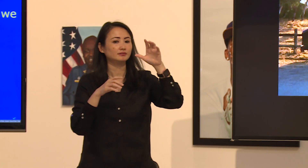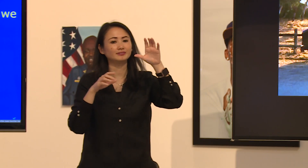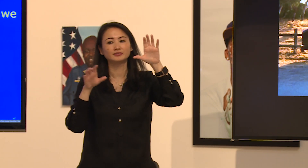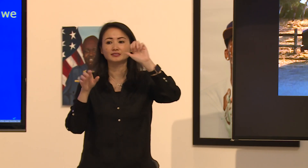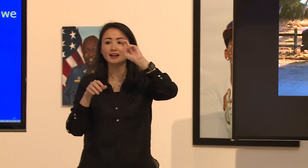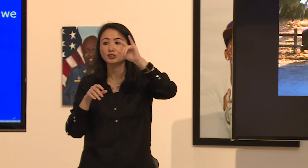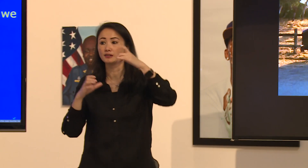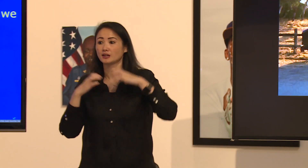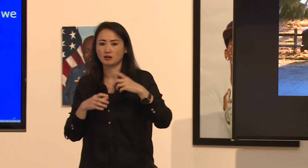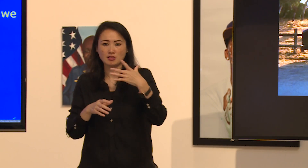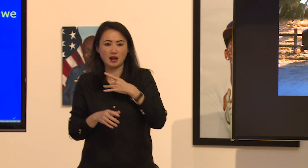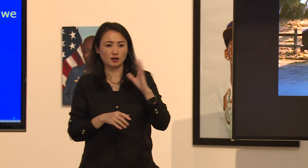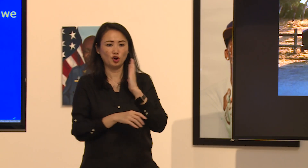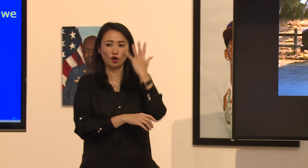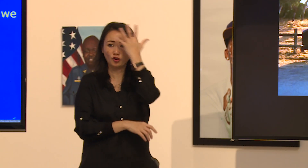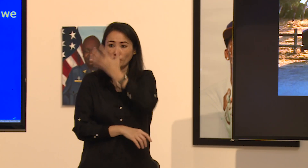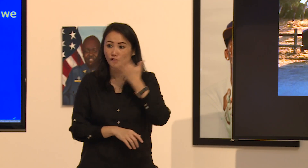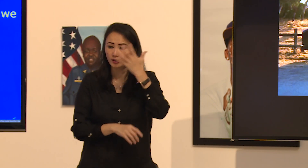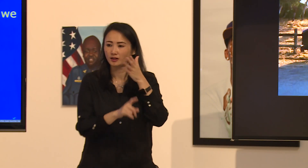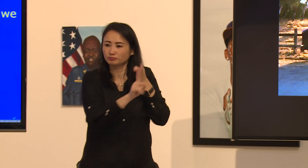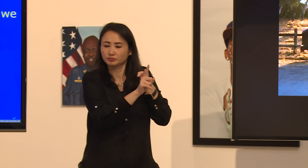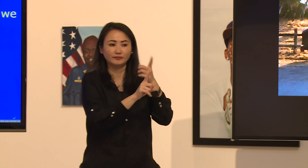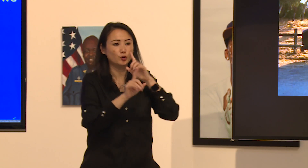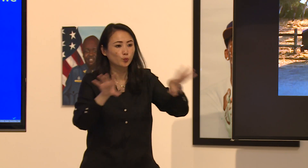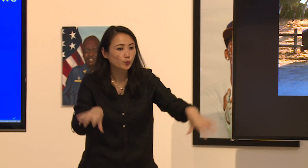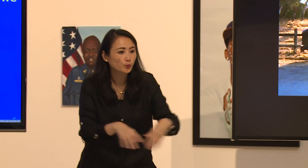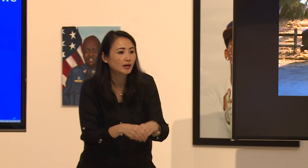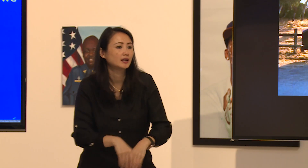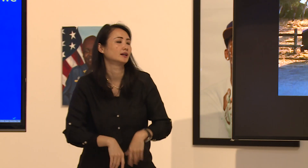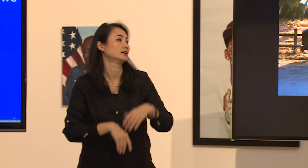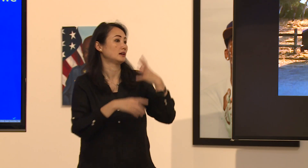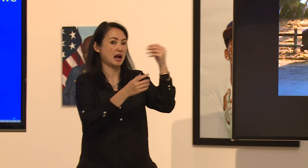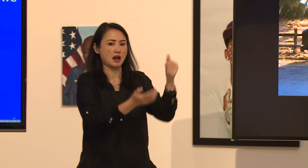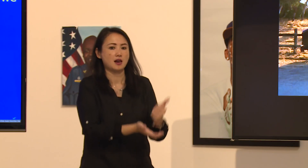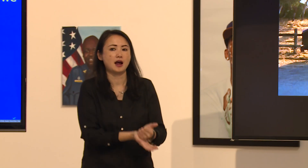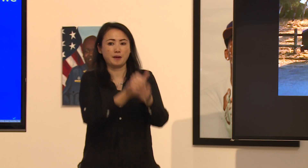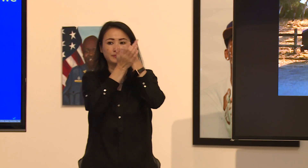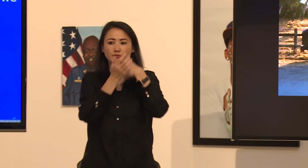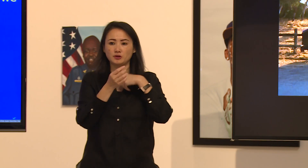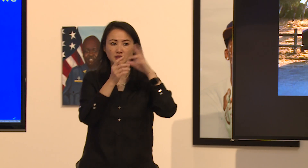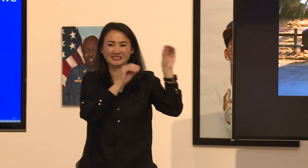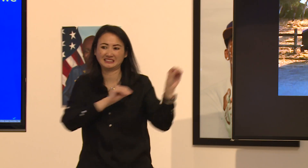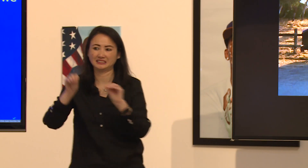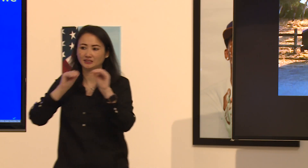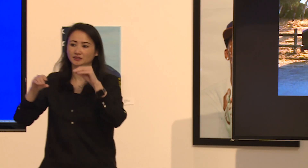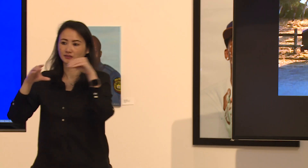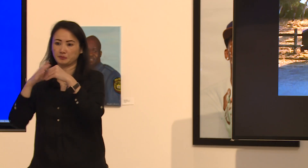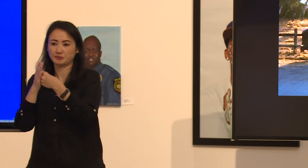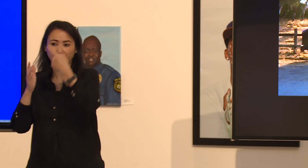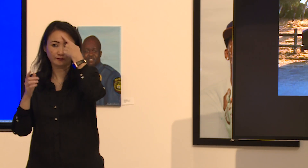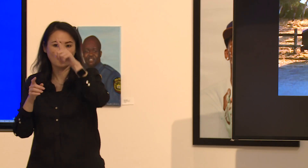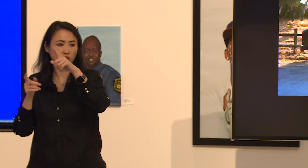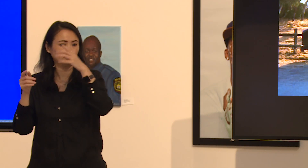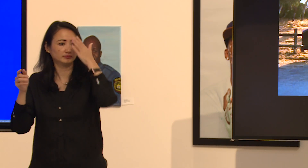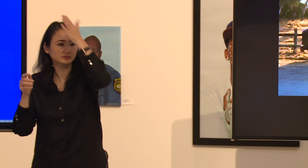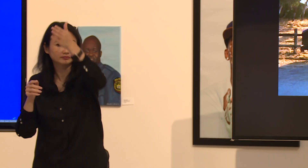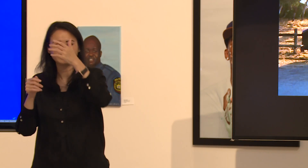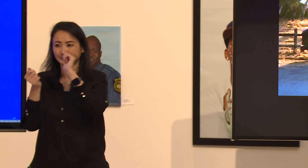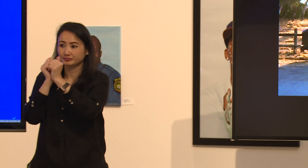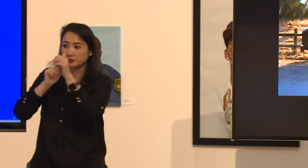fact that our trolley car was actually a trolley car. But then they were wanting to book us for special events, and so we had to